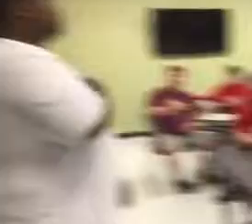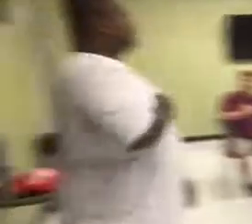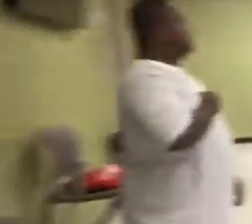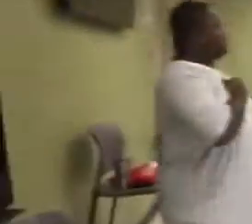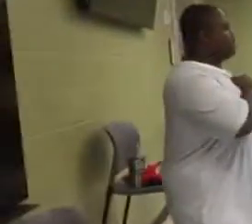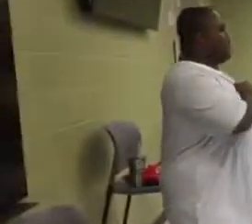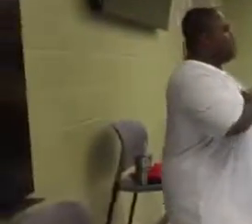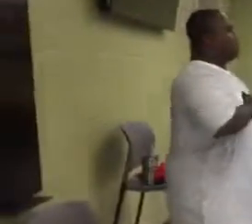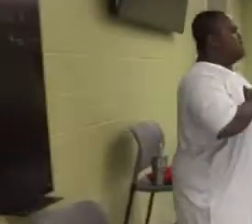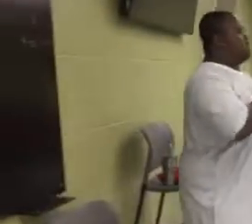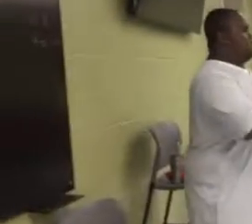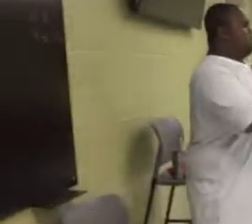I'm sorry.